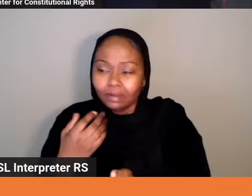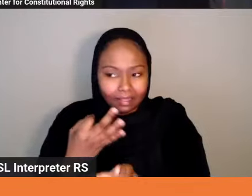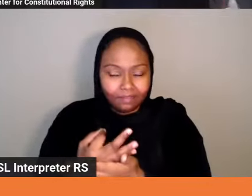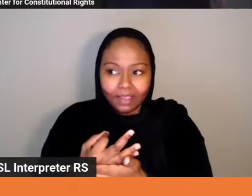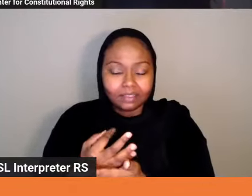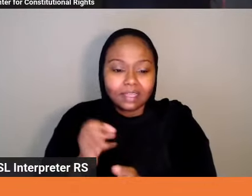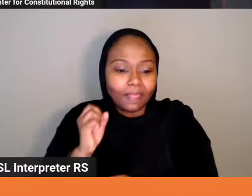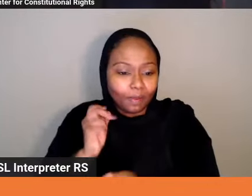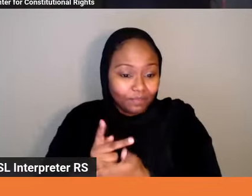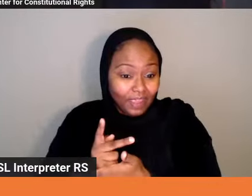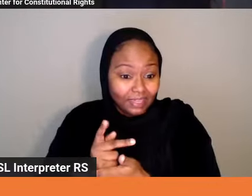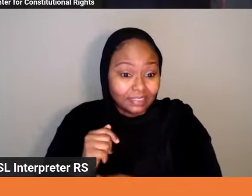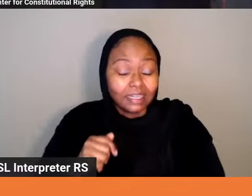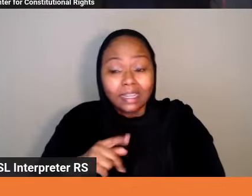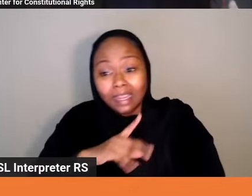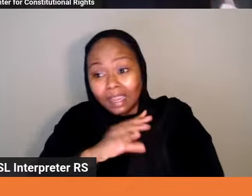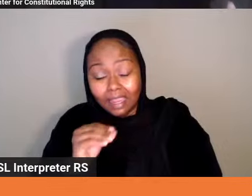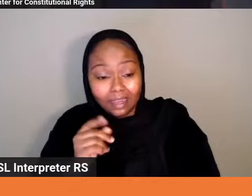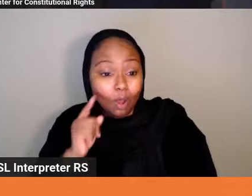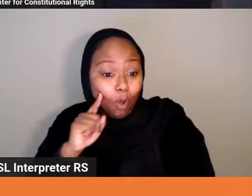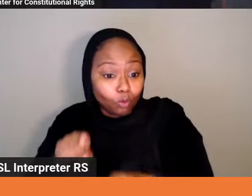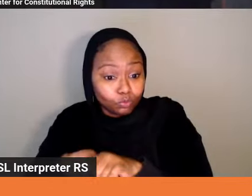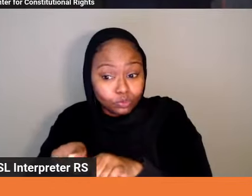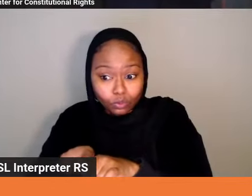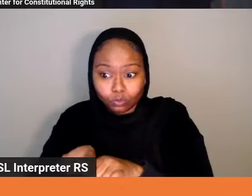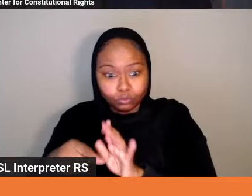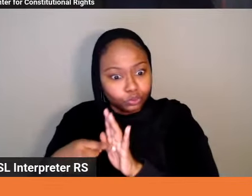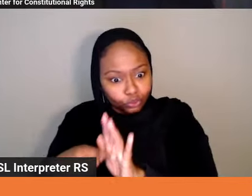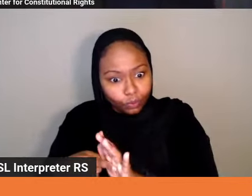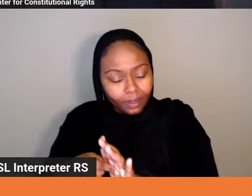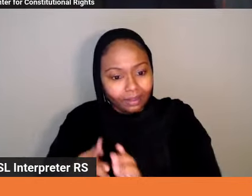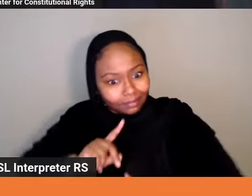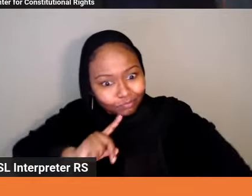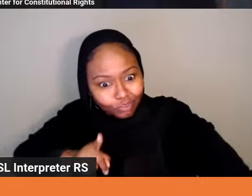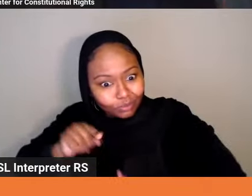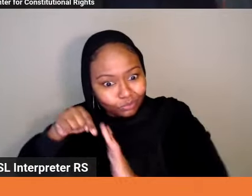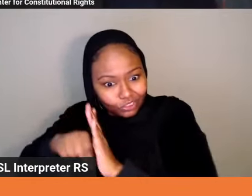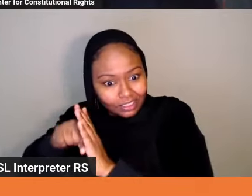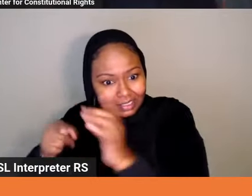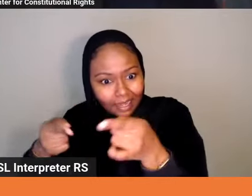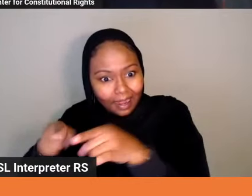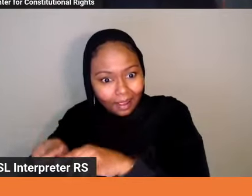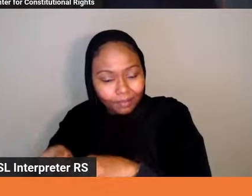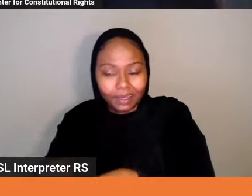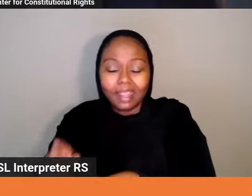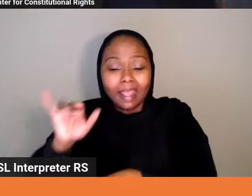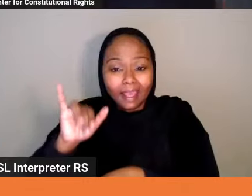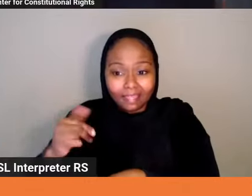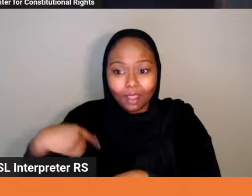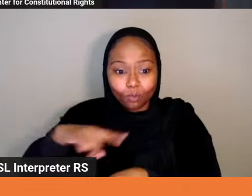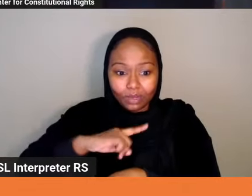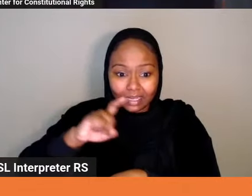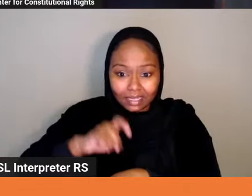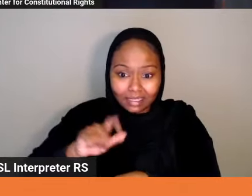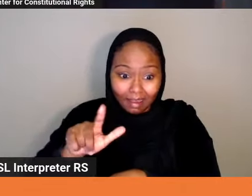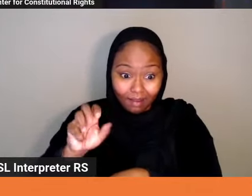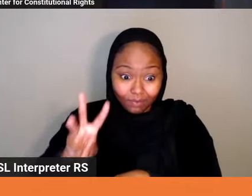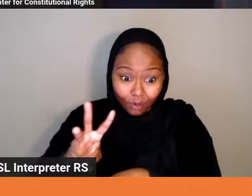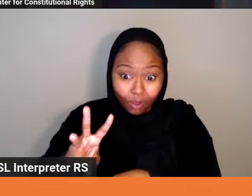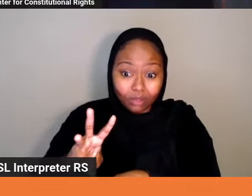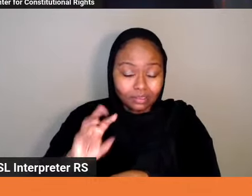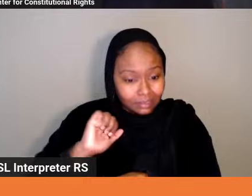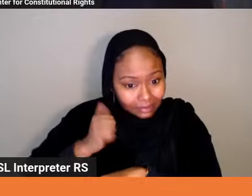tragically, there is a genocide happening and there are legal obligations and we need to have those enforced. So I think we can't